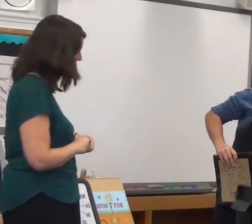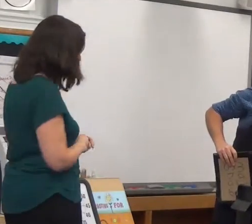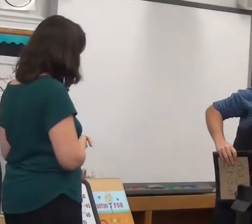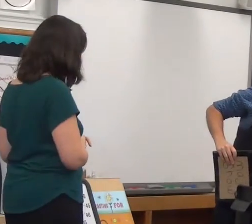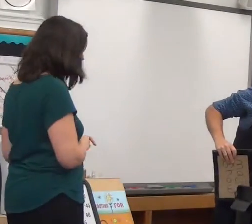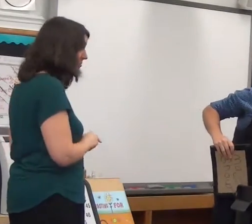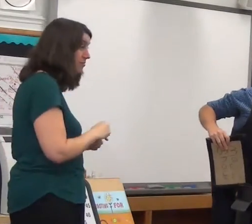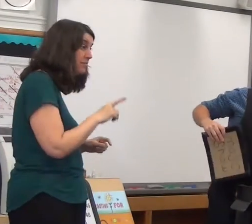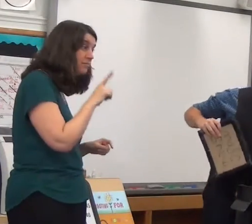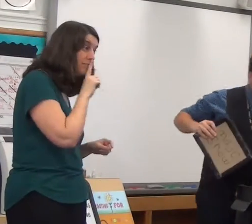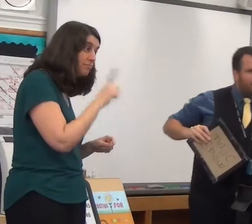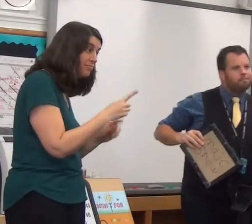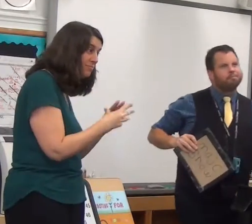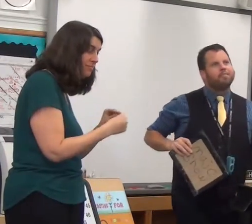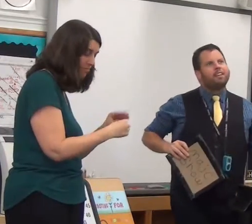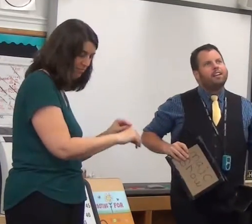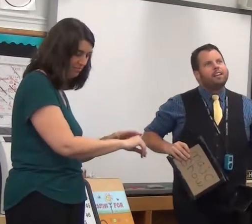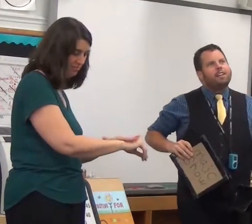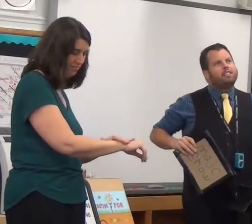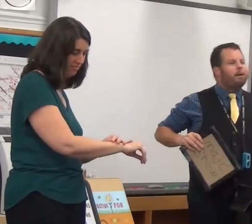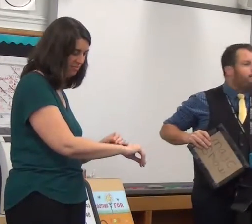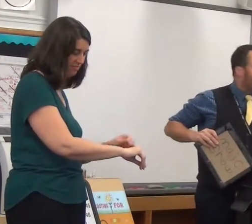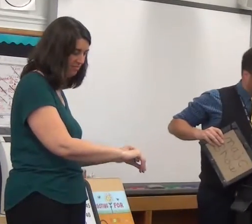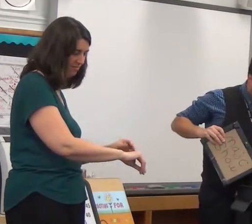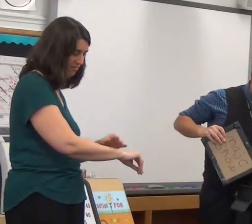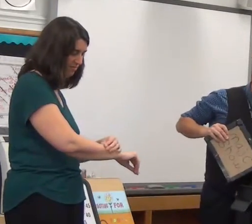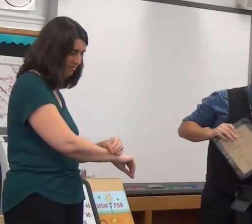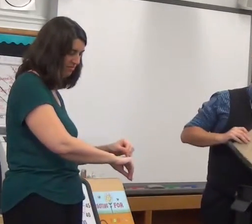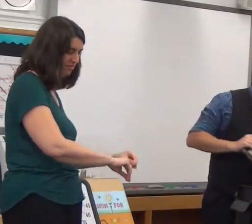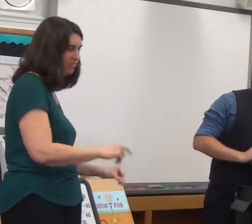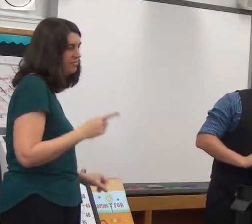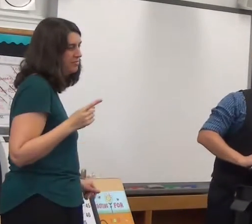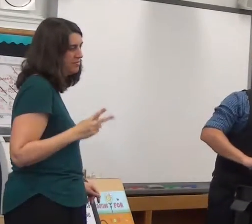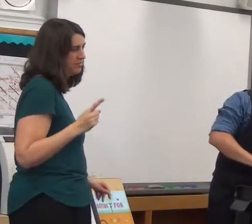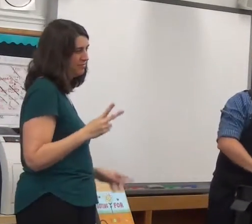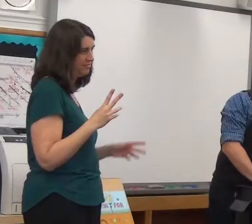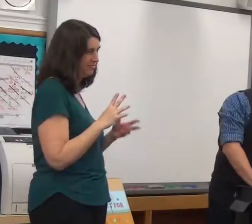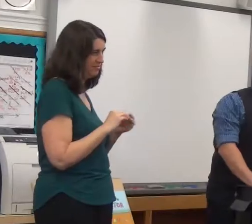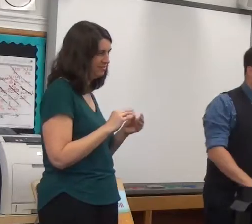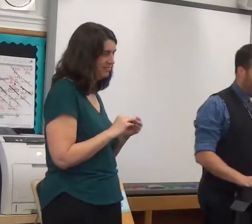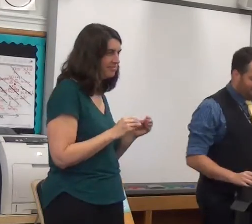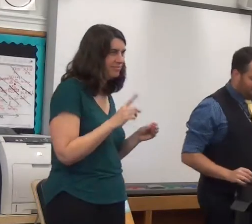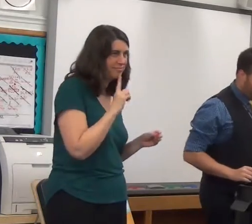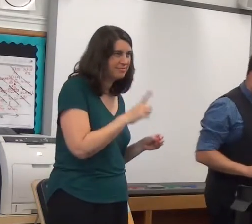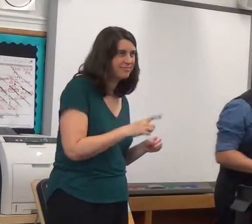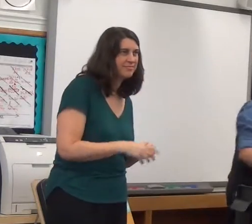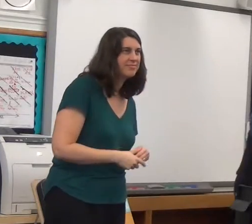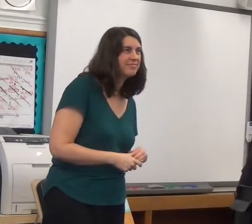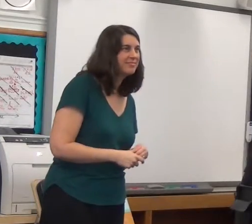God. That's a true story. Well, it's about 50% true.